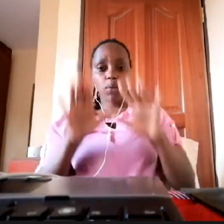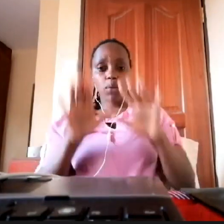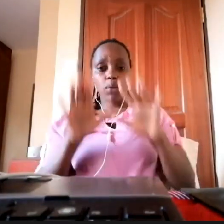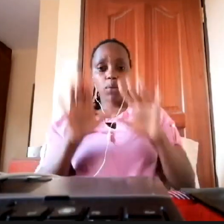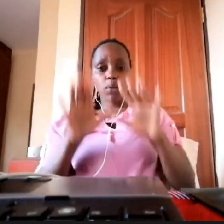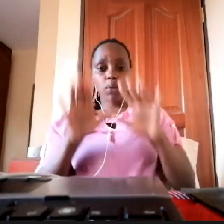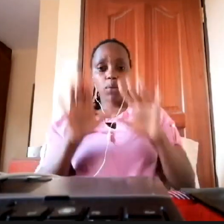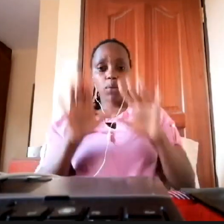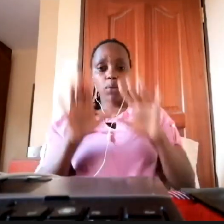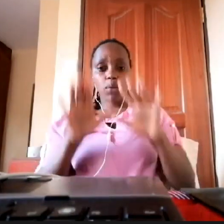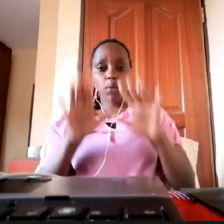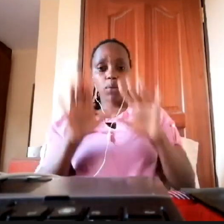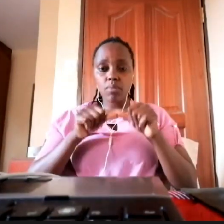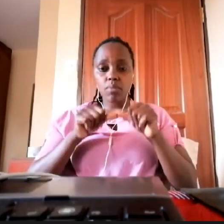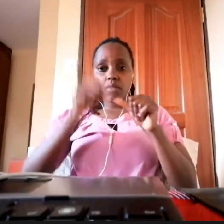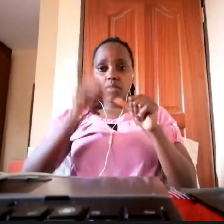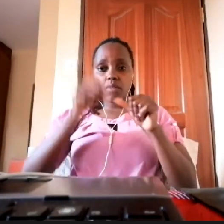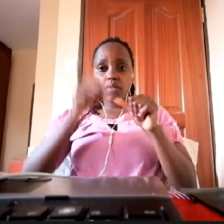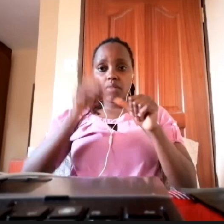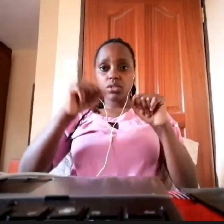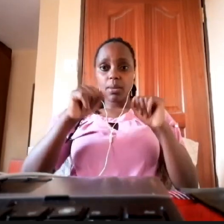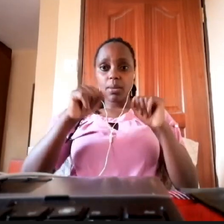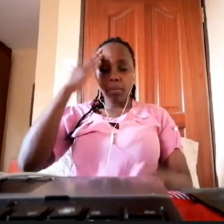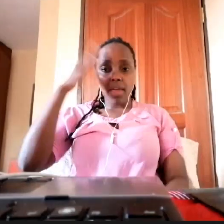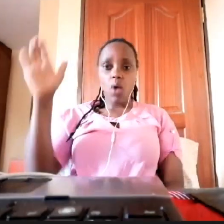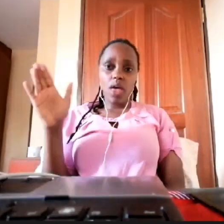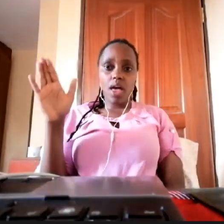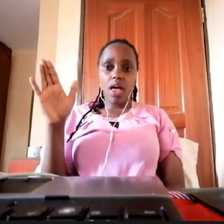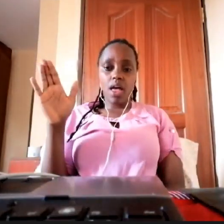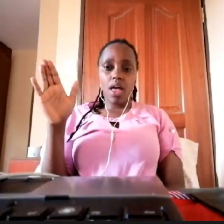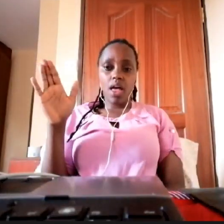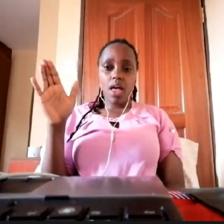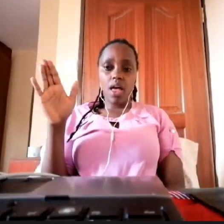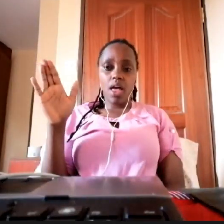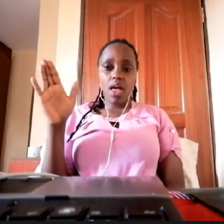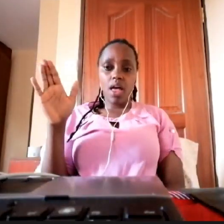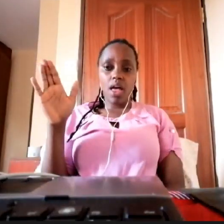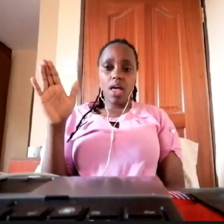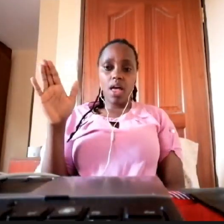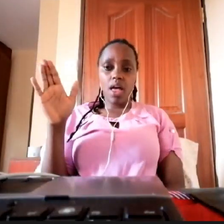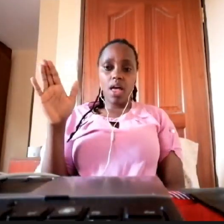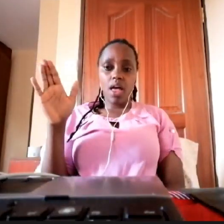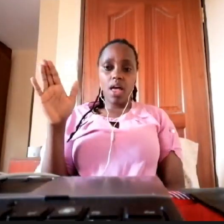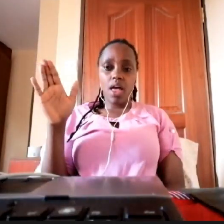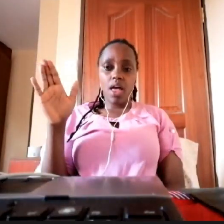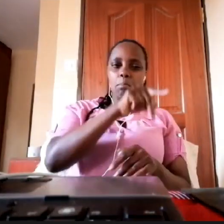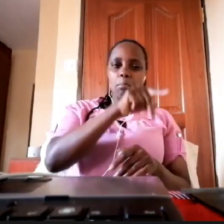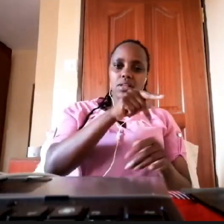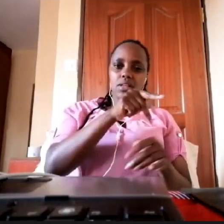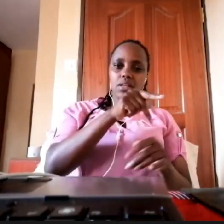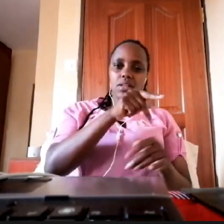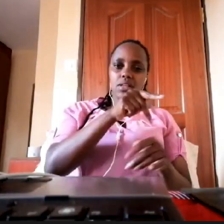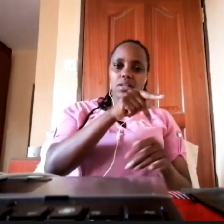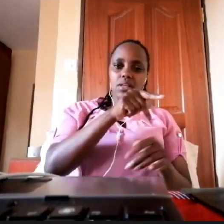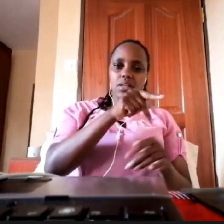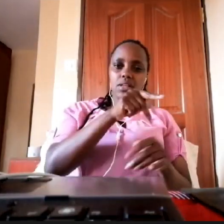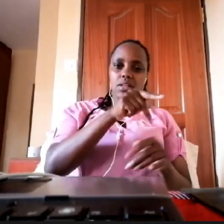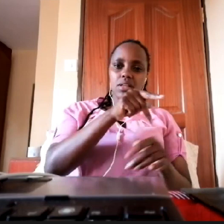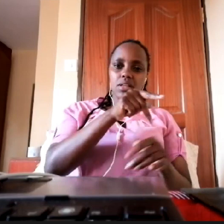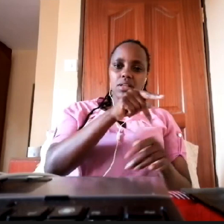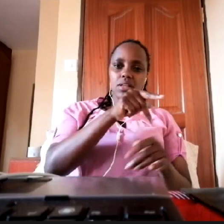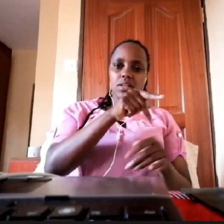be continuing, so that they can also be aware. And even parliamentarians and senators have come to some of